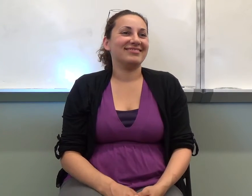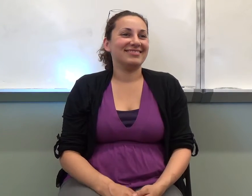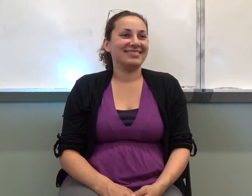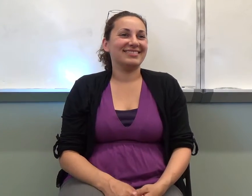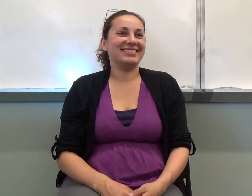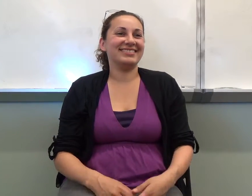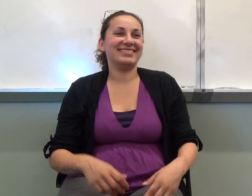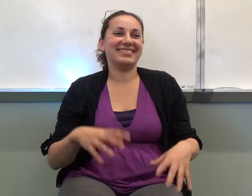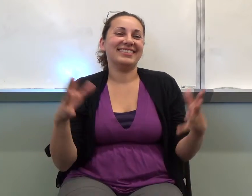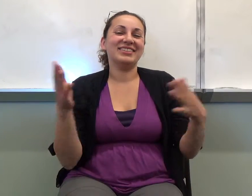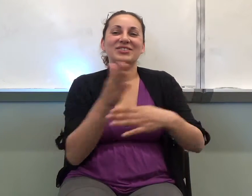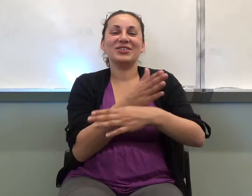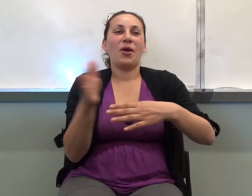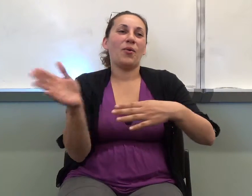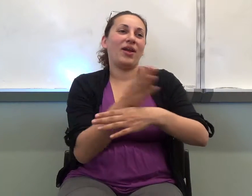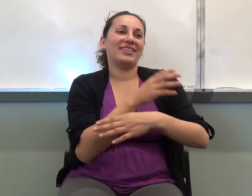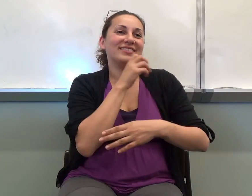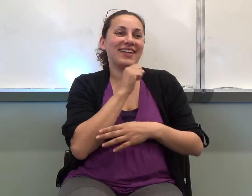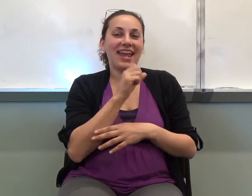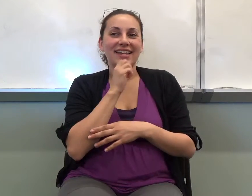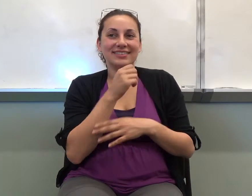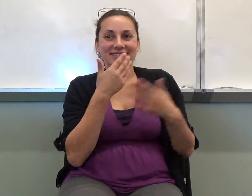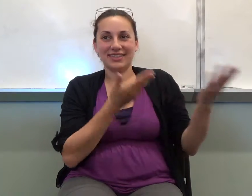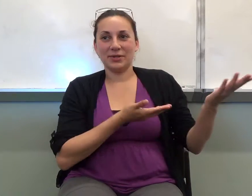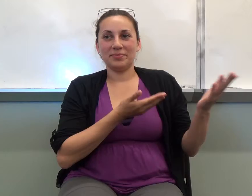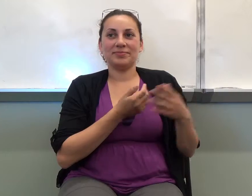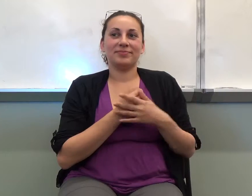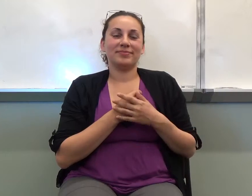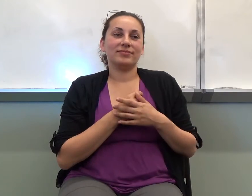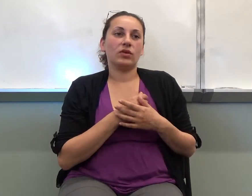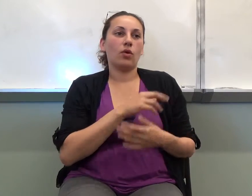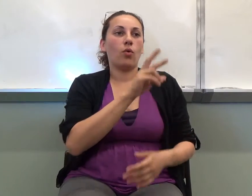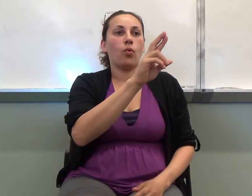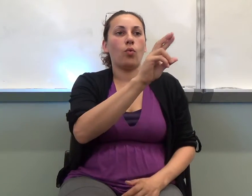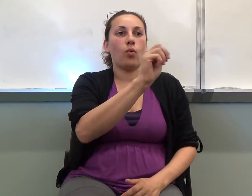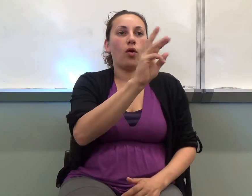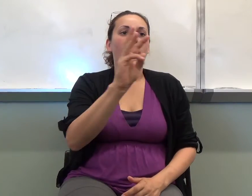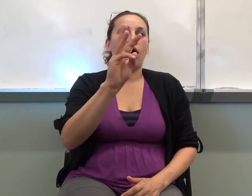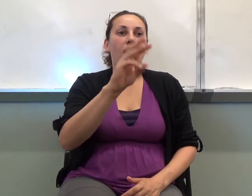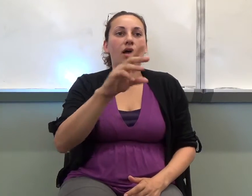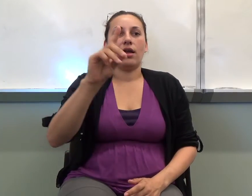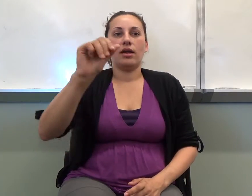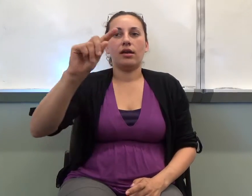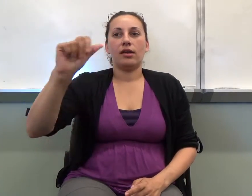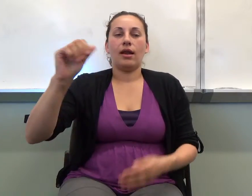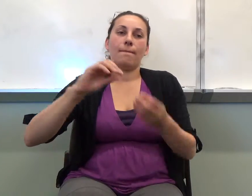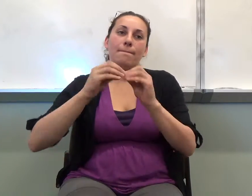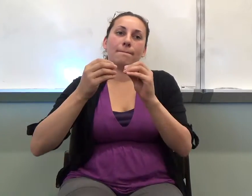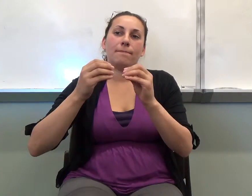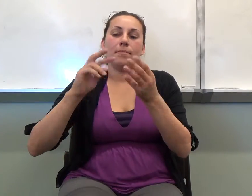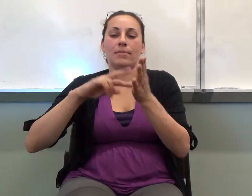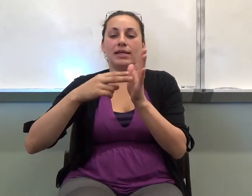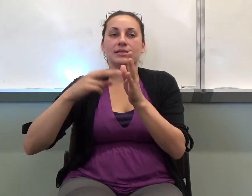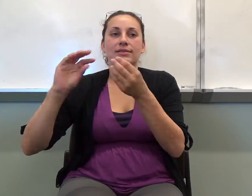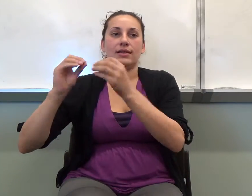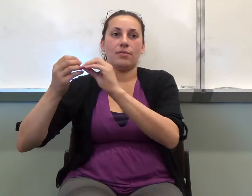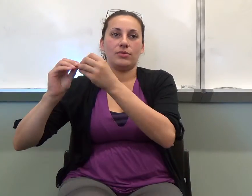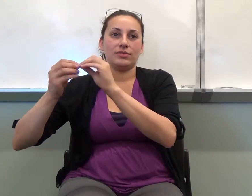here. Let's actually take a look at the raw data. It's sitting there. Raw data is just numbers. There it is. Okay? Look at the raw data and you say,